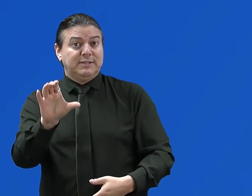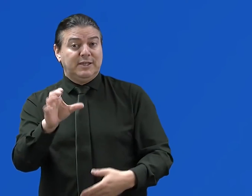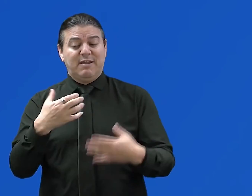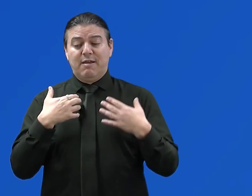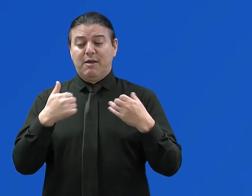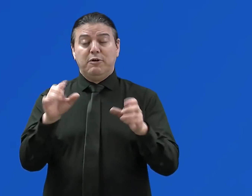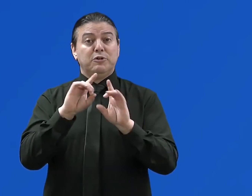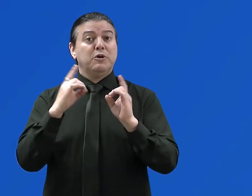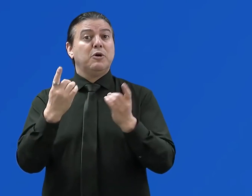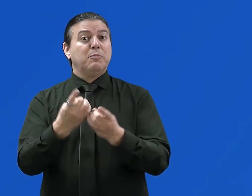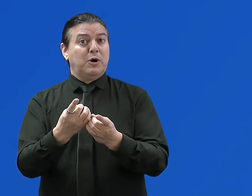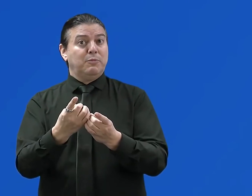on wearing a mask,